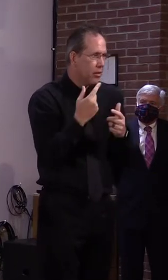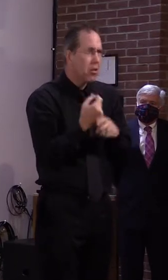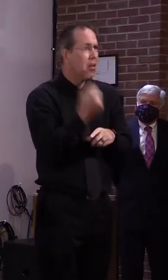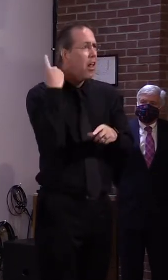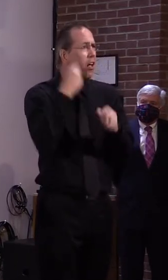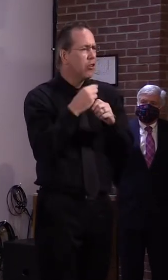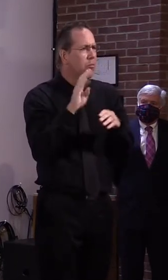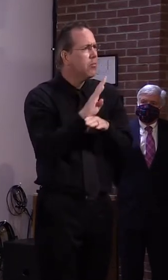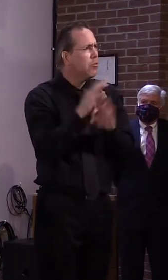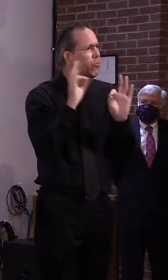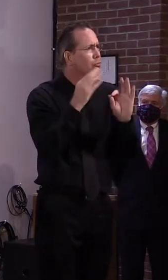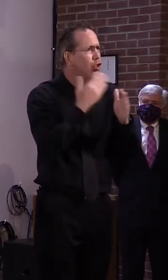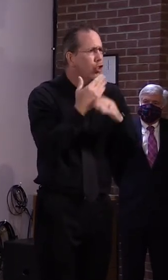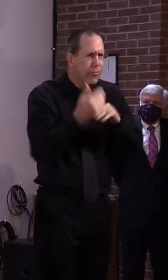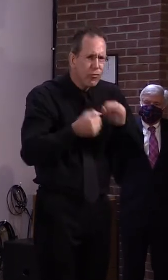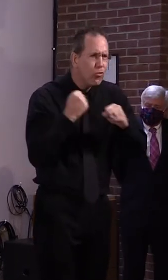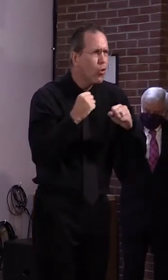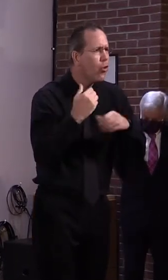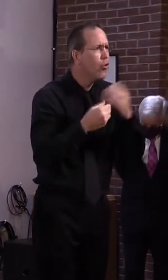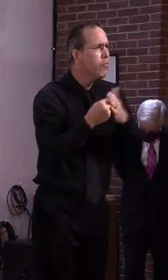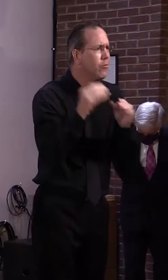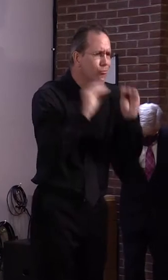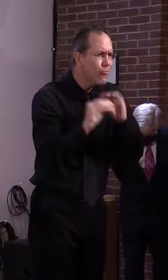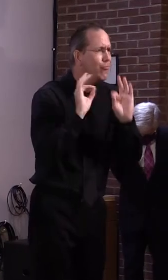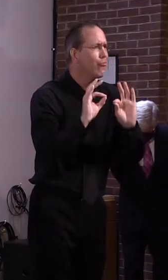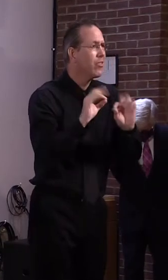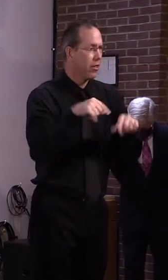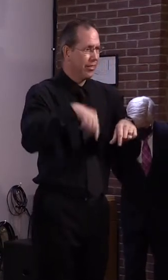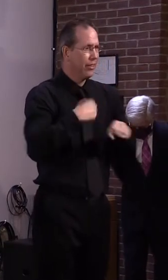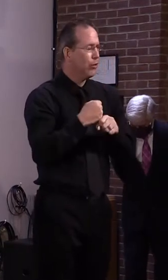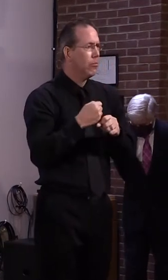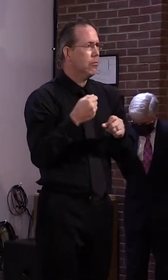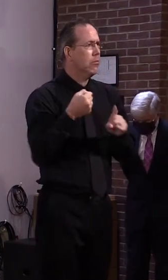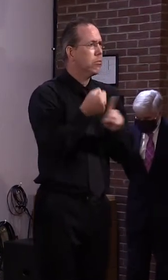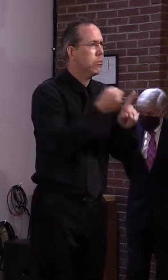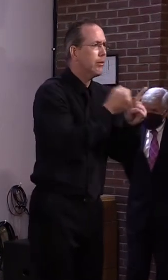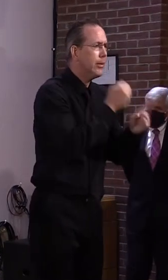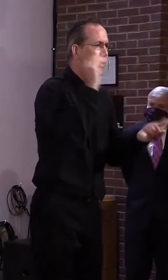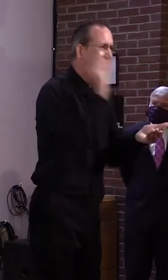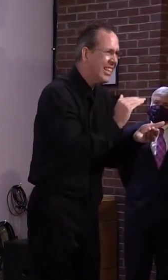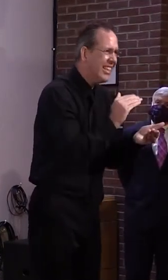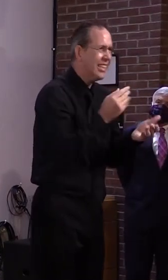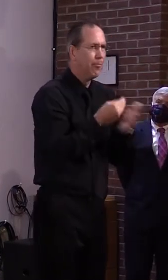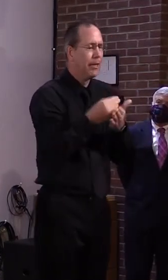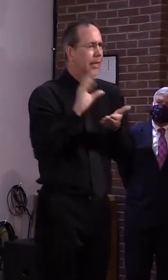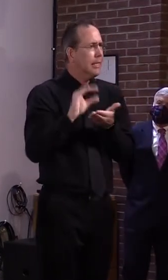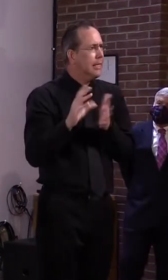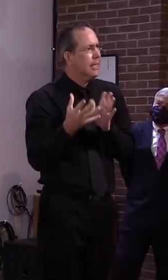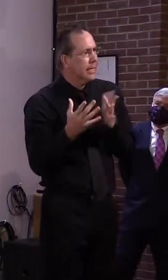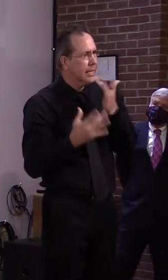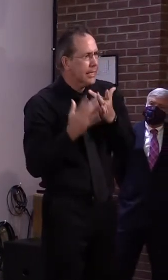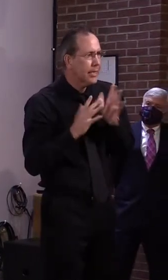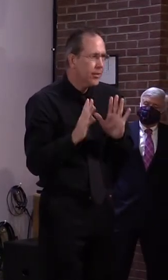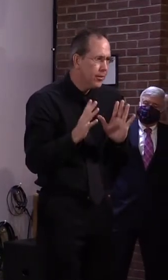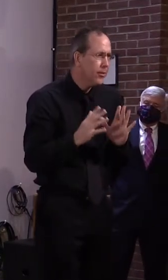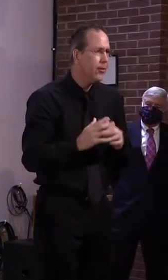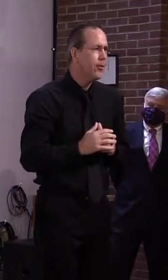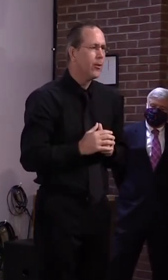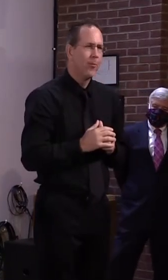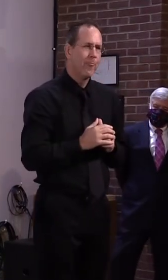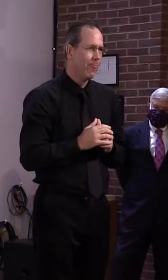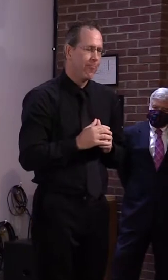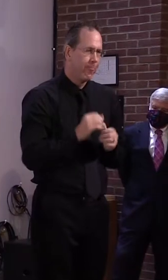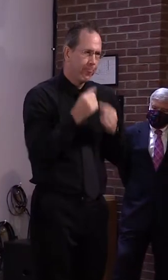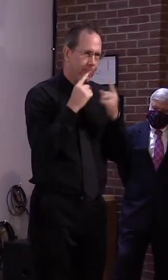It would have been even better had we not had the COVID. The pandemic hit us here in the first or the last